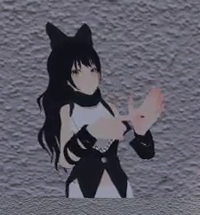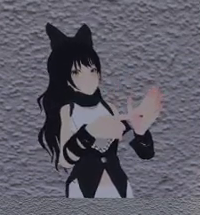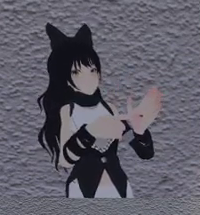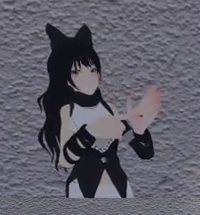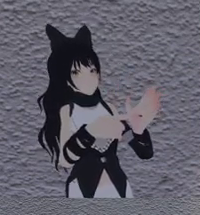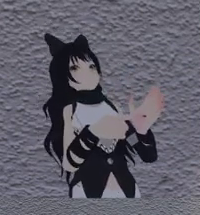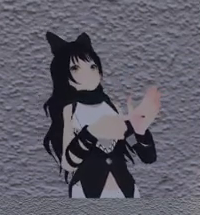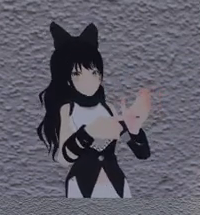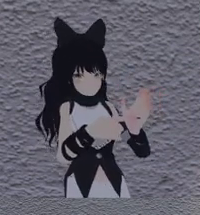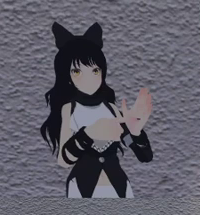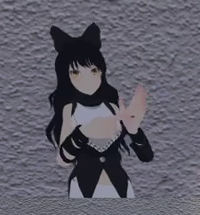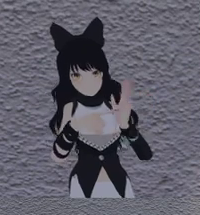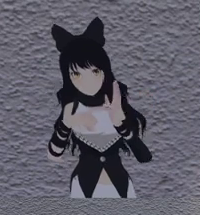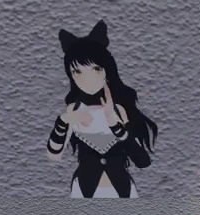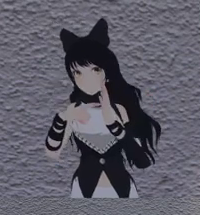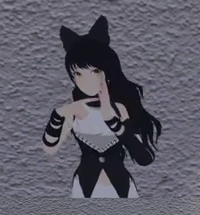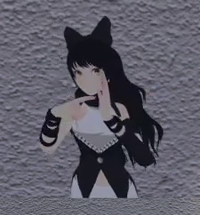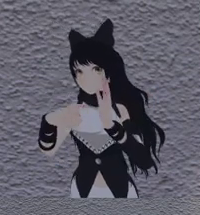Show.